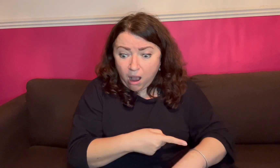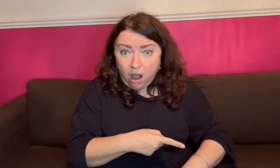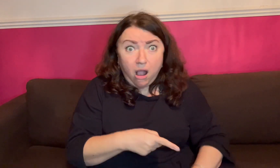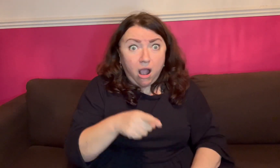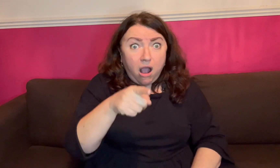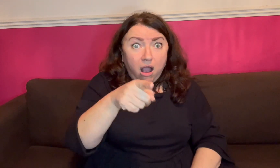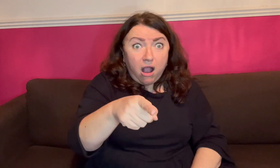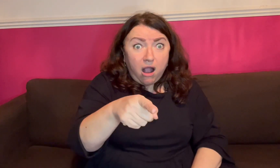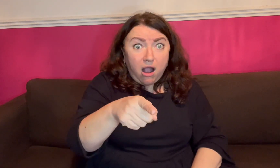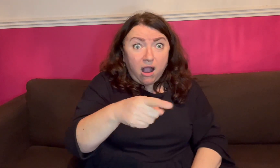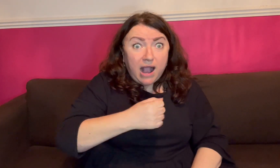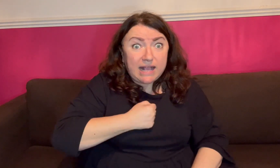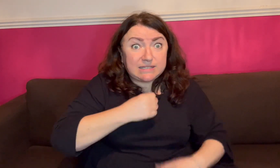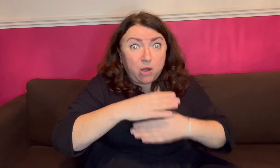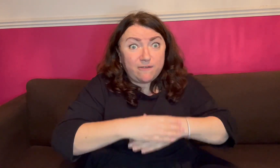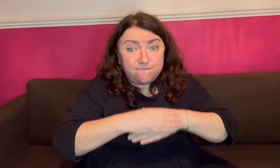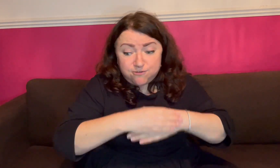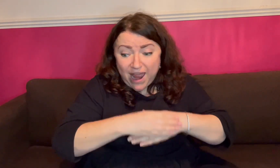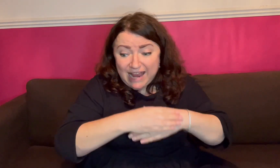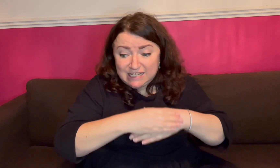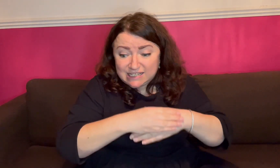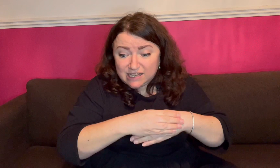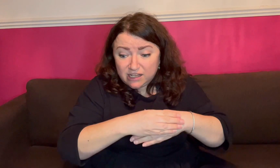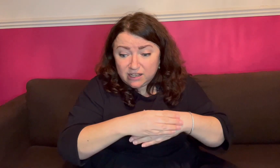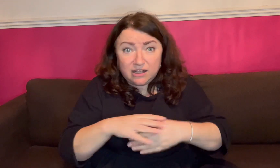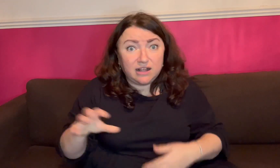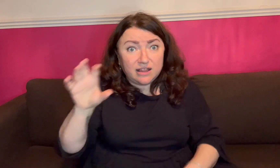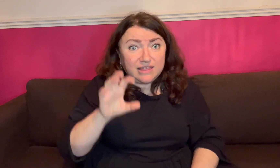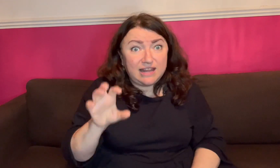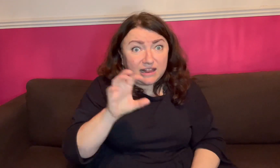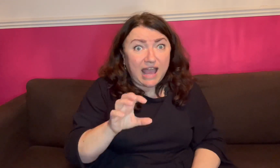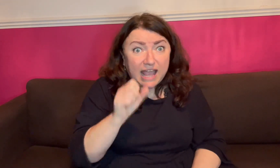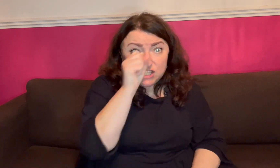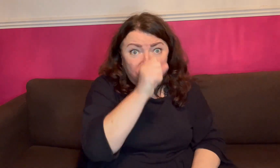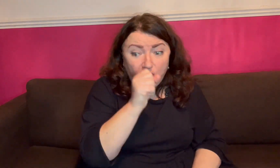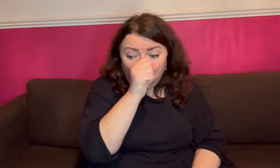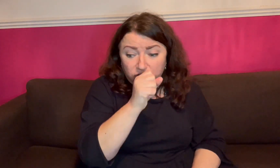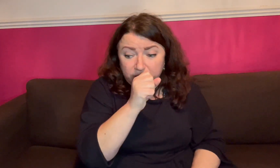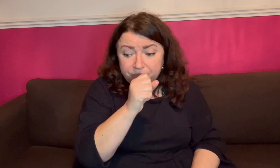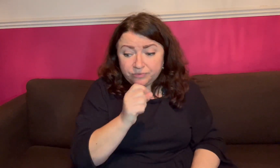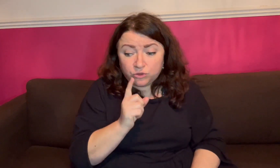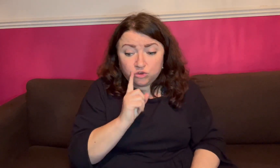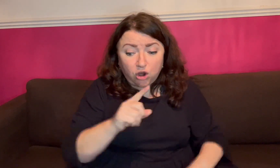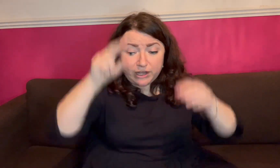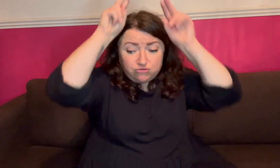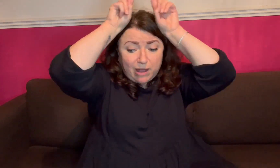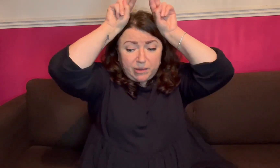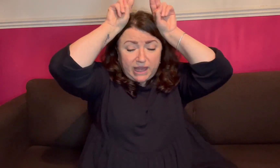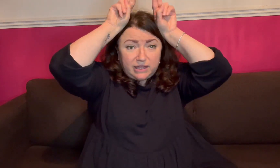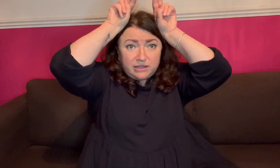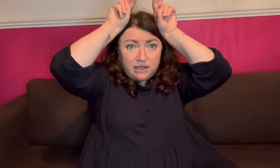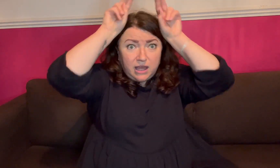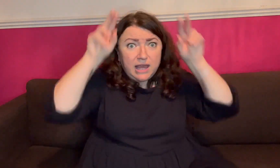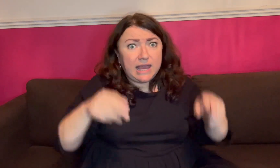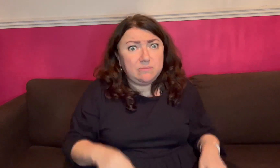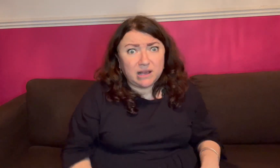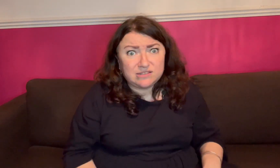"It's my friend, the little hedgehog," cried Rabbit. He must have